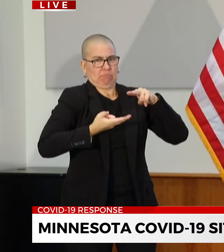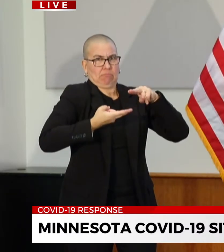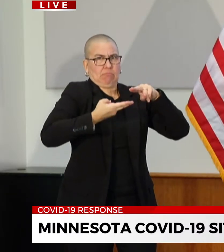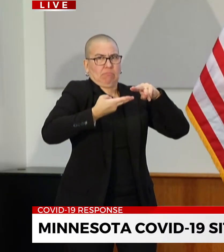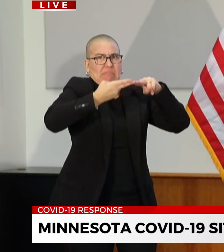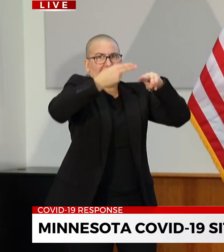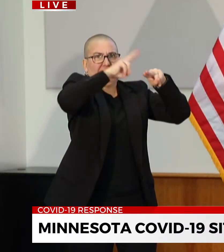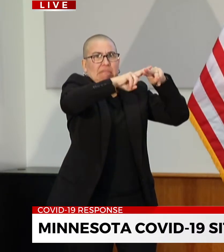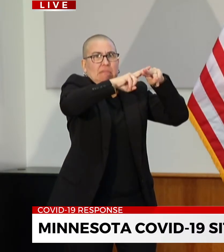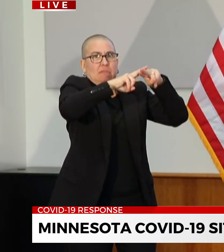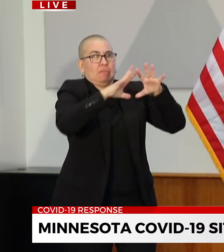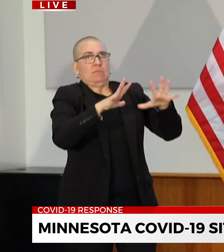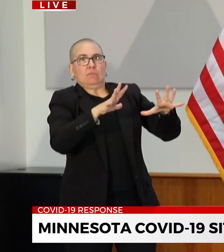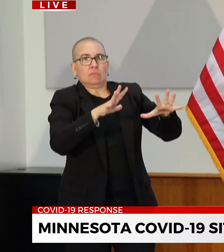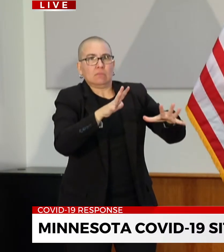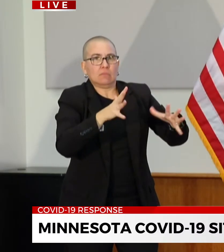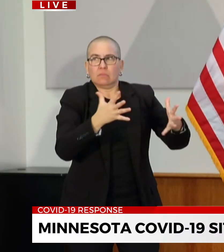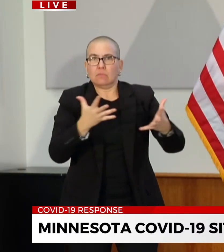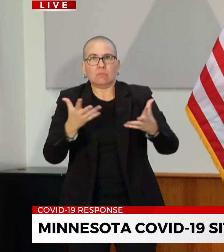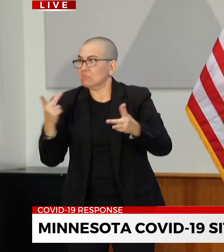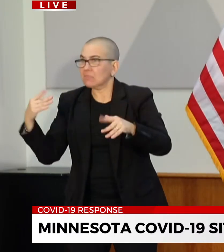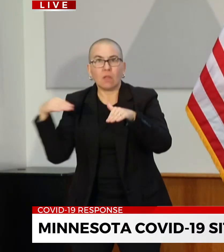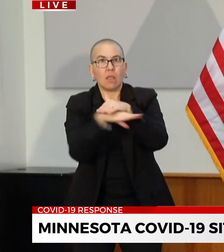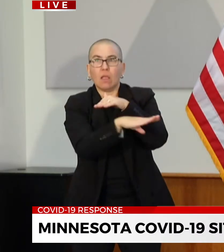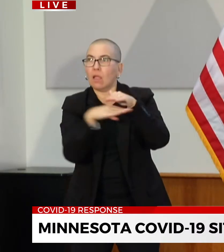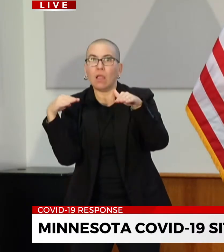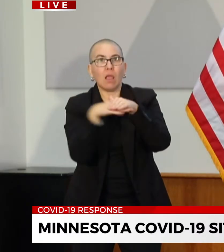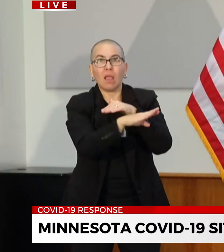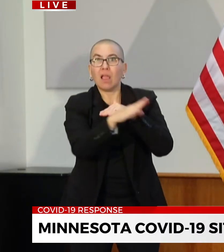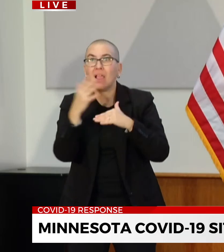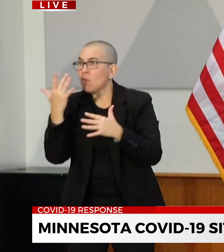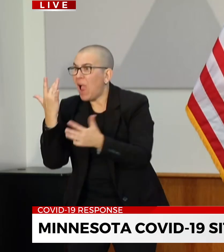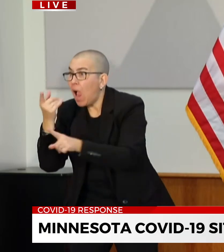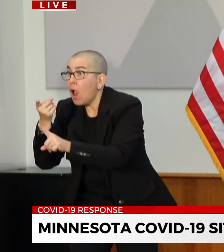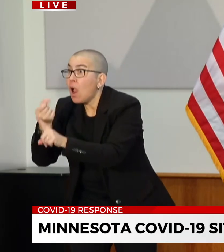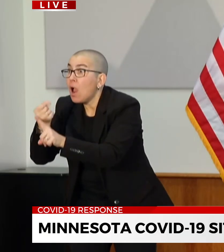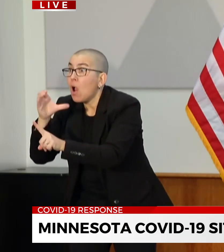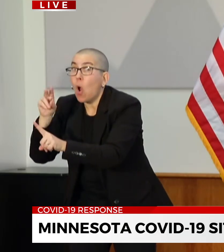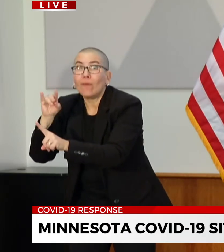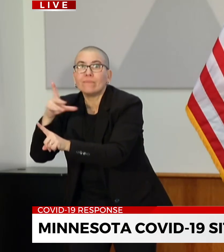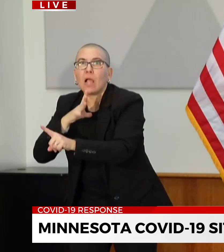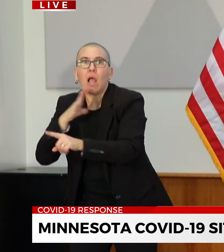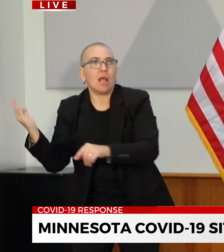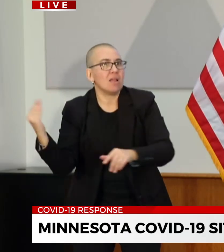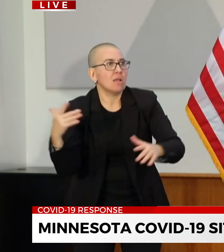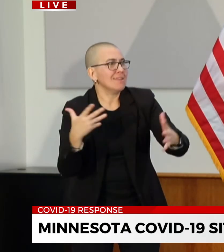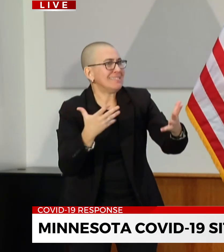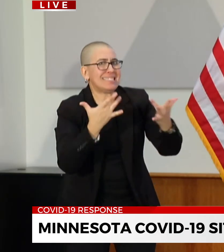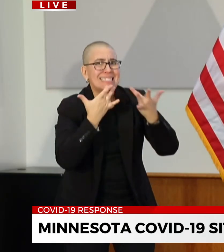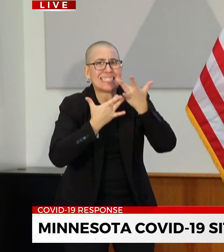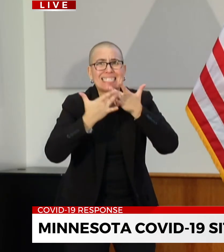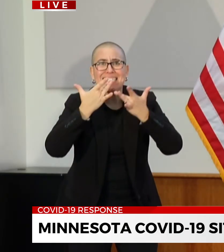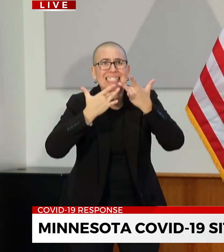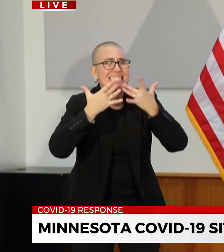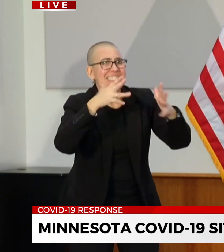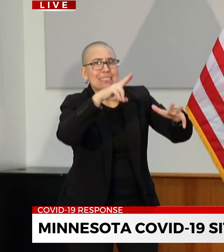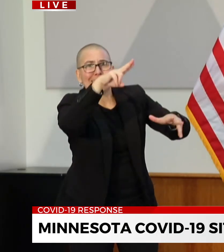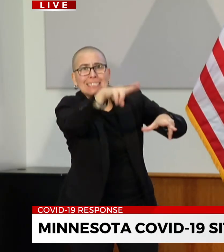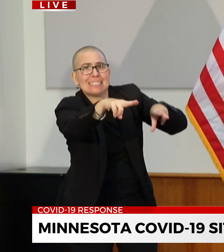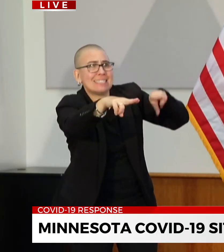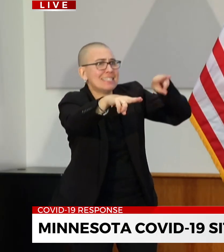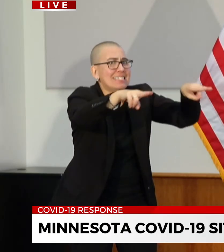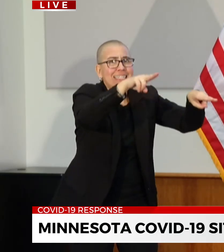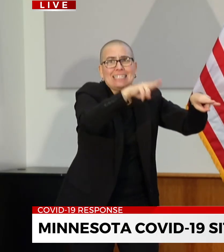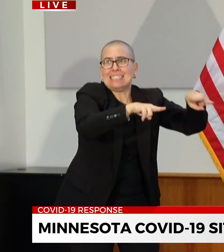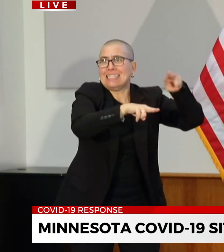of Minnesotans needing hospitalization for COVID, that can have some really serious implications for the availability of hospital care for other